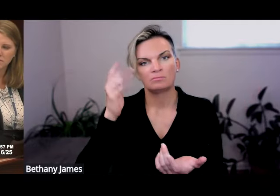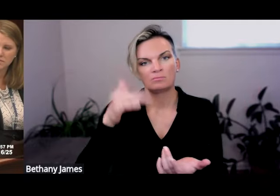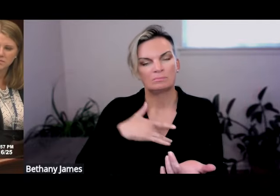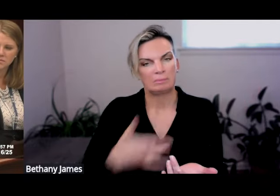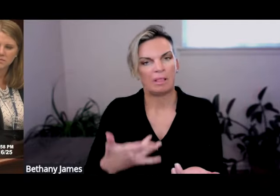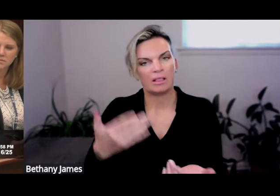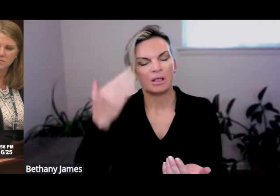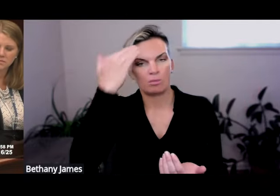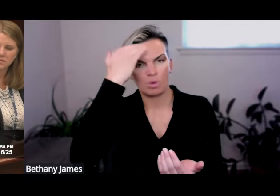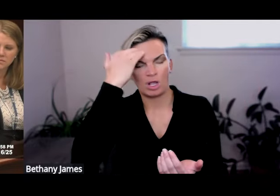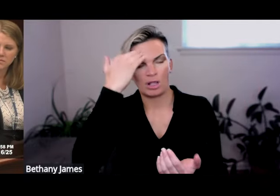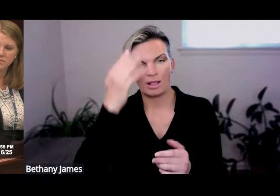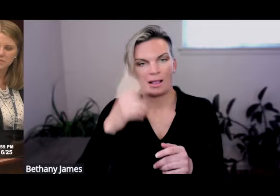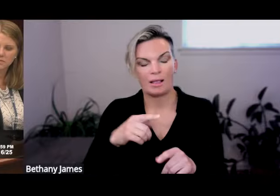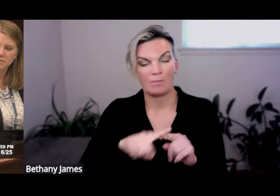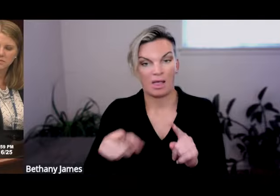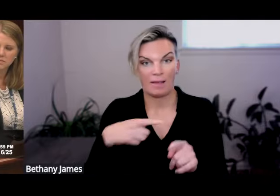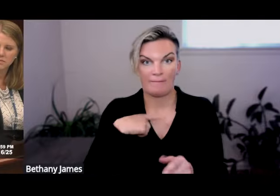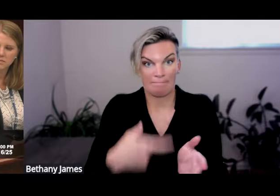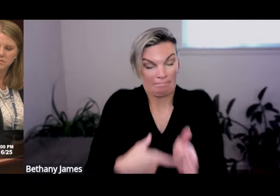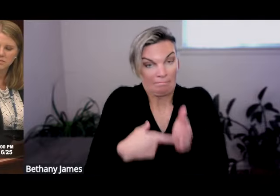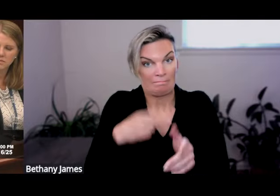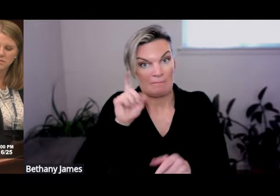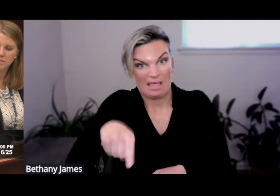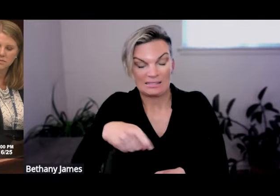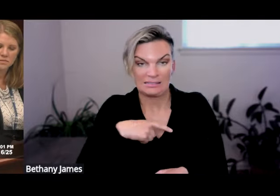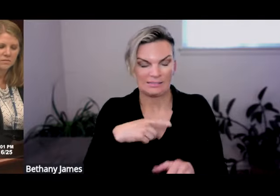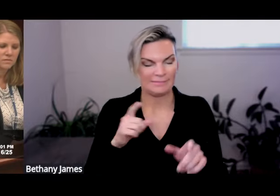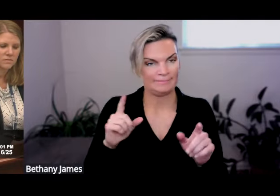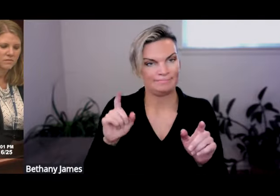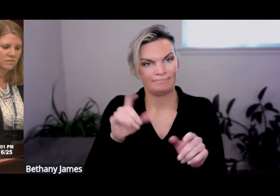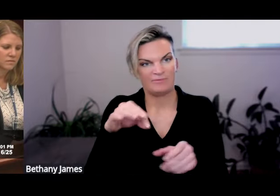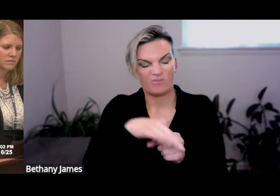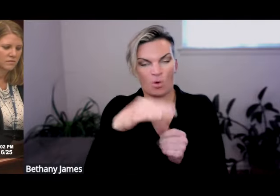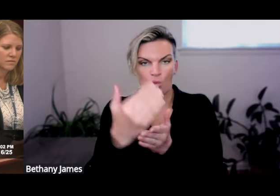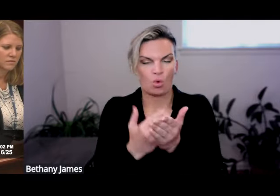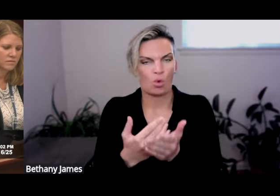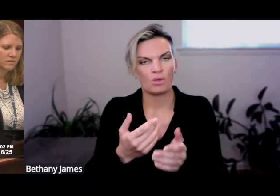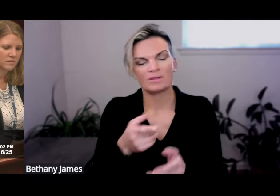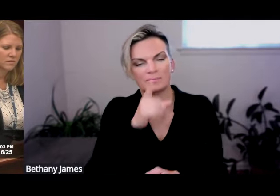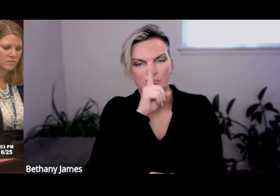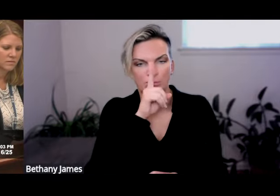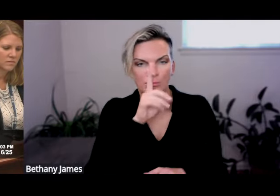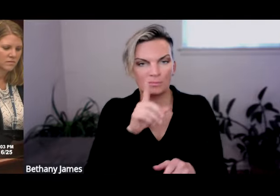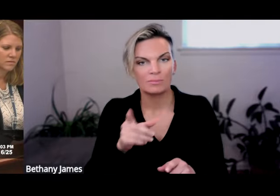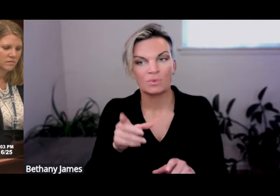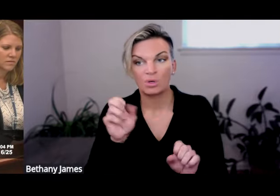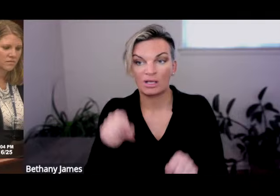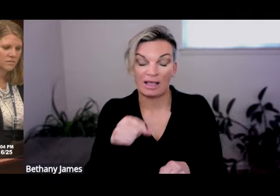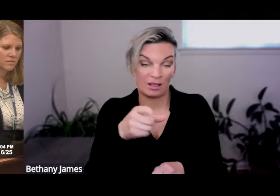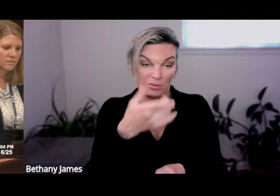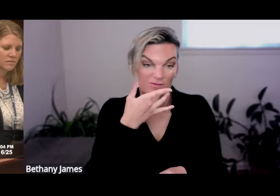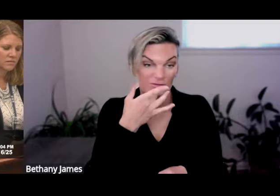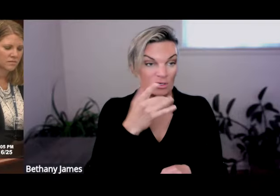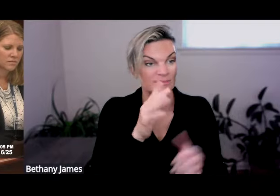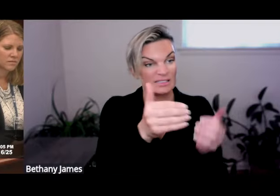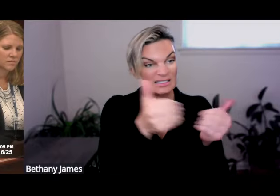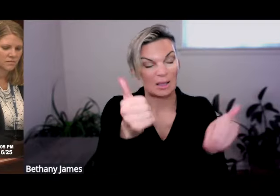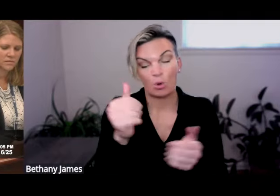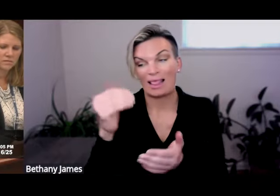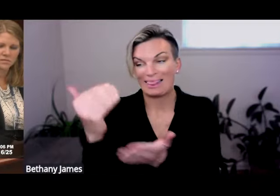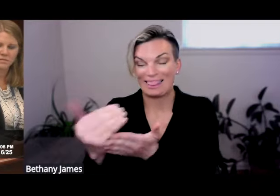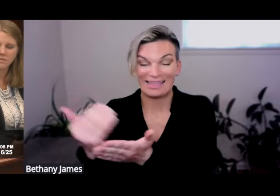I mean, one option I think you could get at if you wanted is to say maintain separate lists. You could use the exact text from